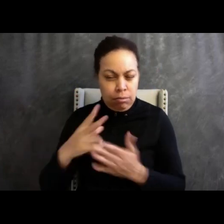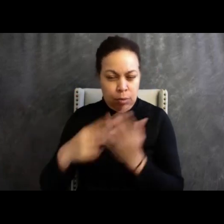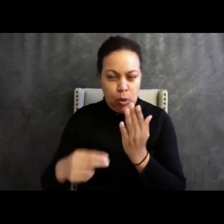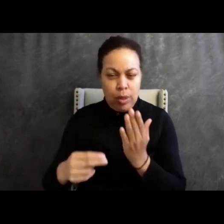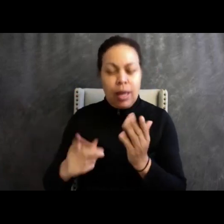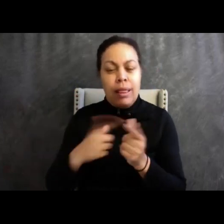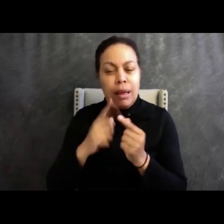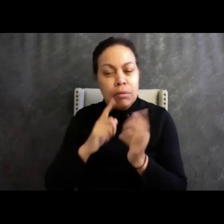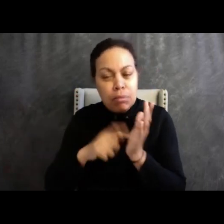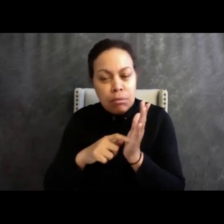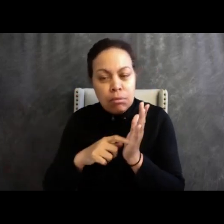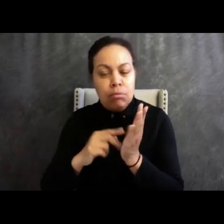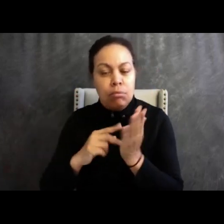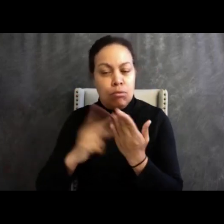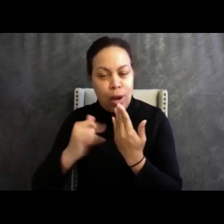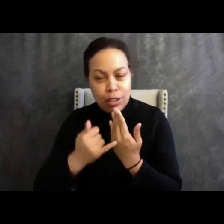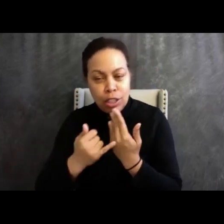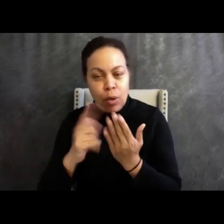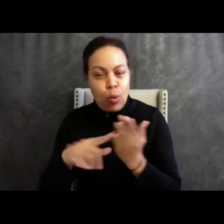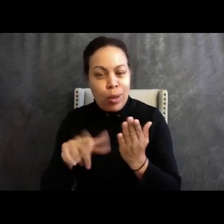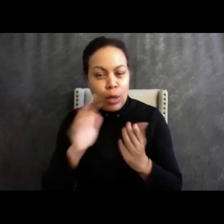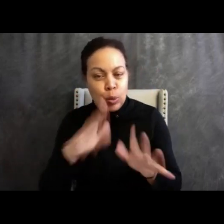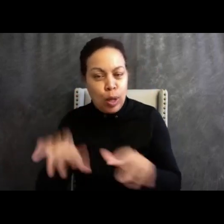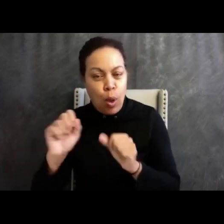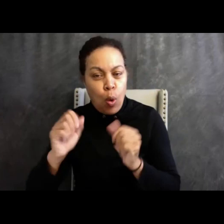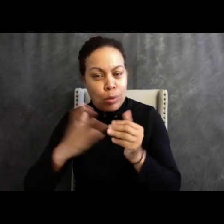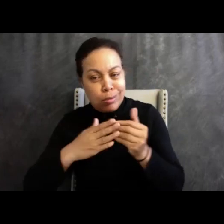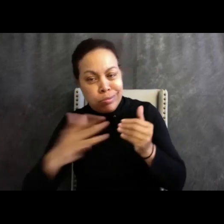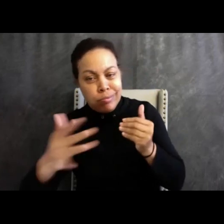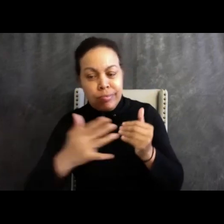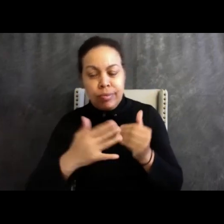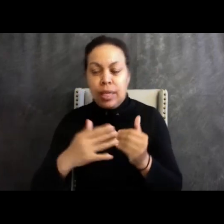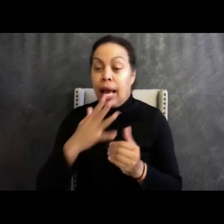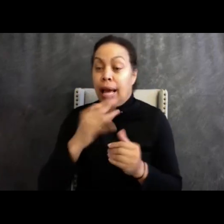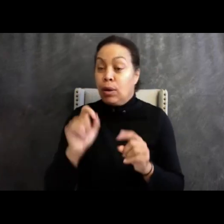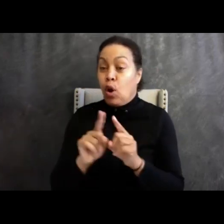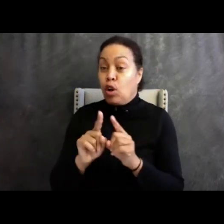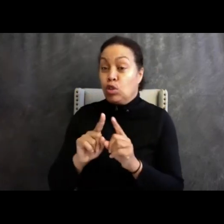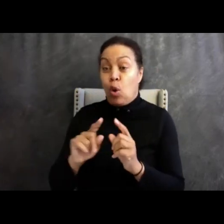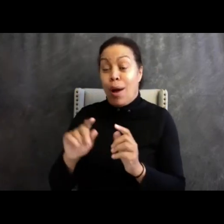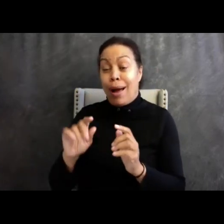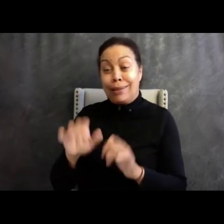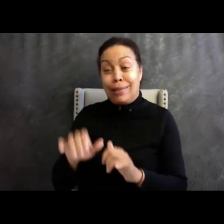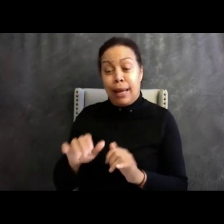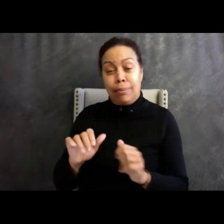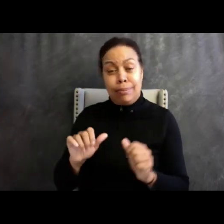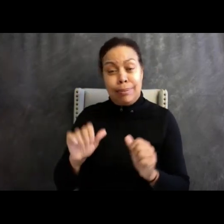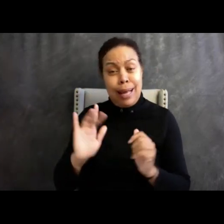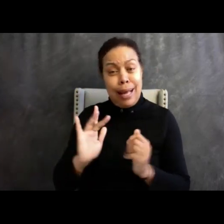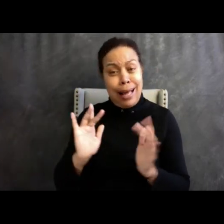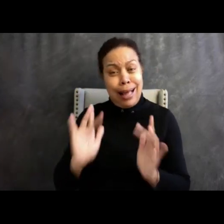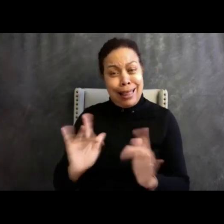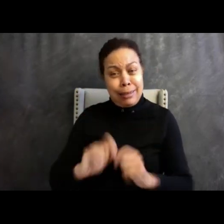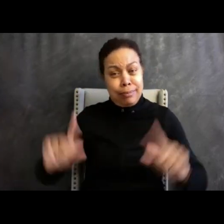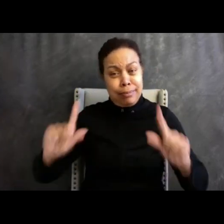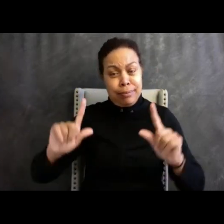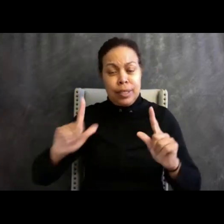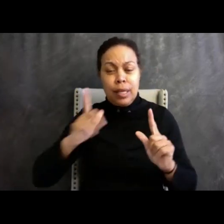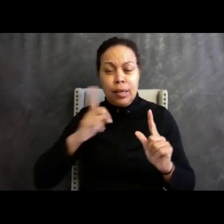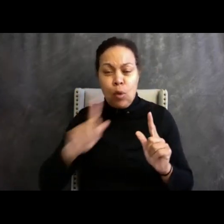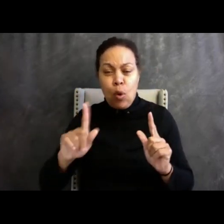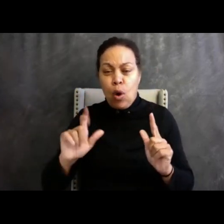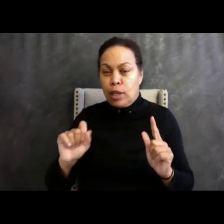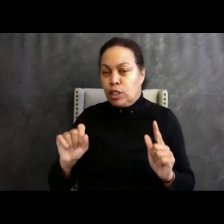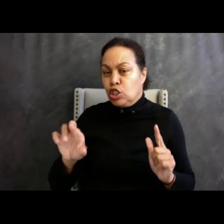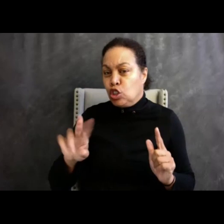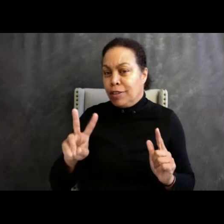with the project. You'll see in the chat, I've also put a link to a survey. This is a little bit longer survey, but